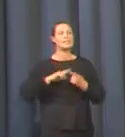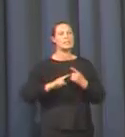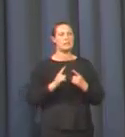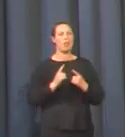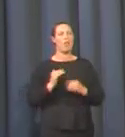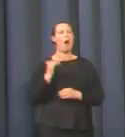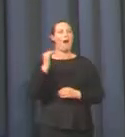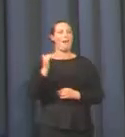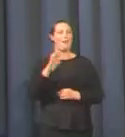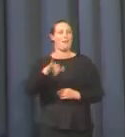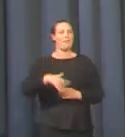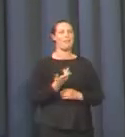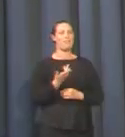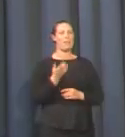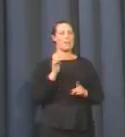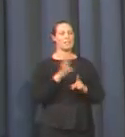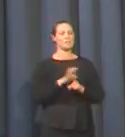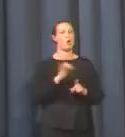levels of lead.